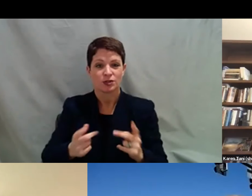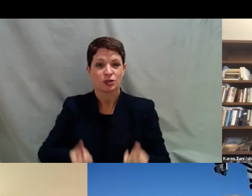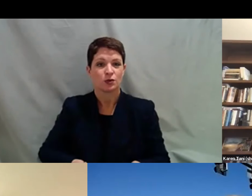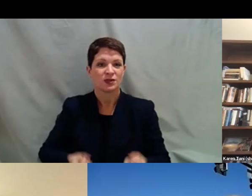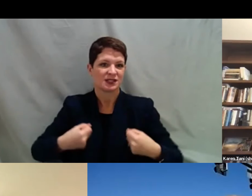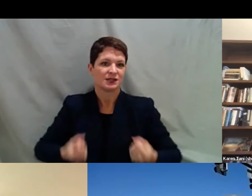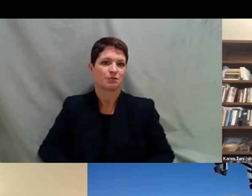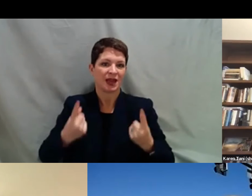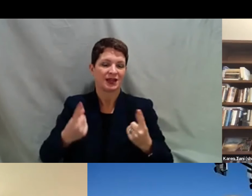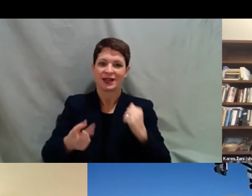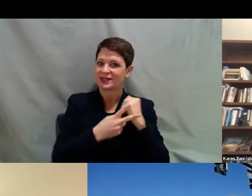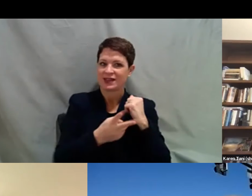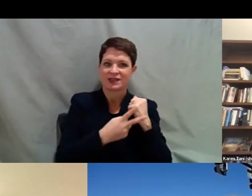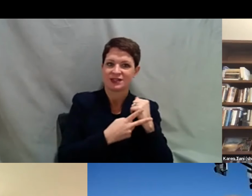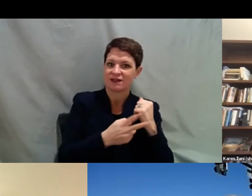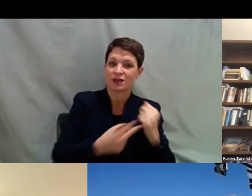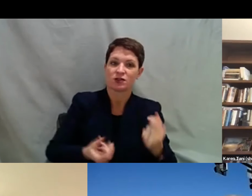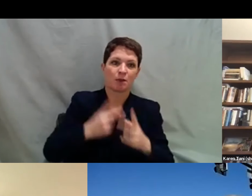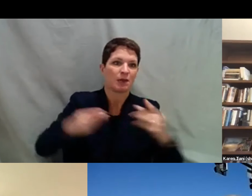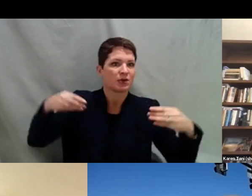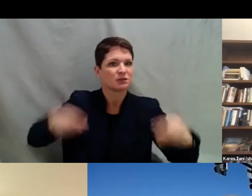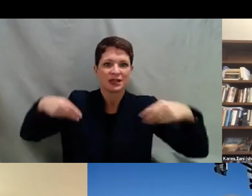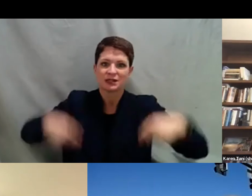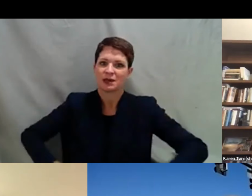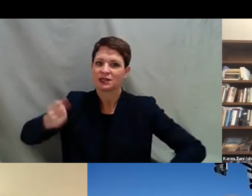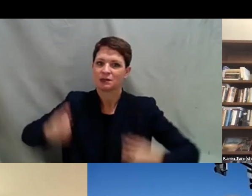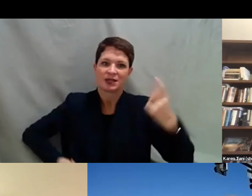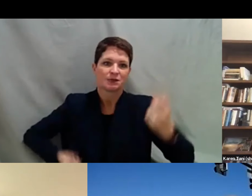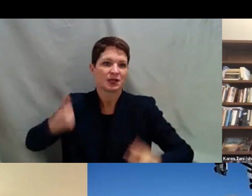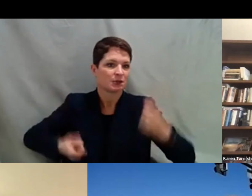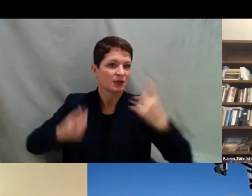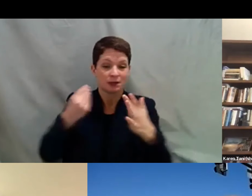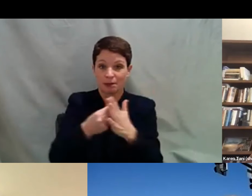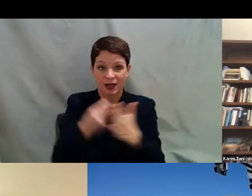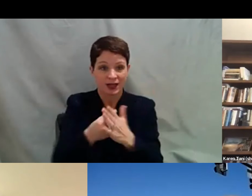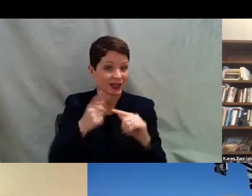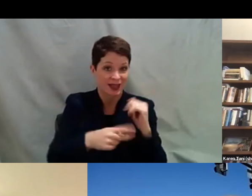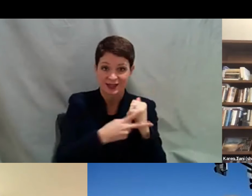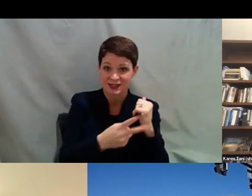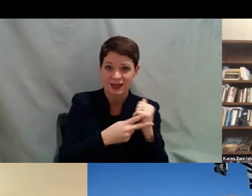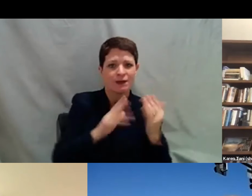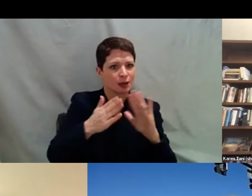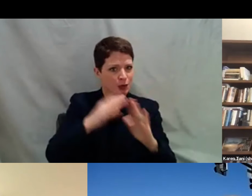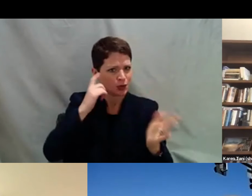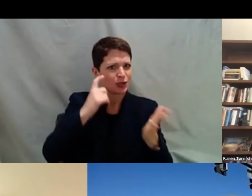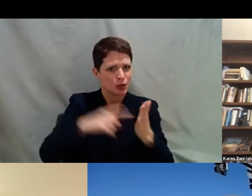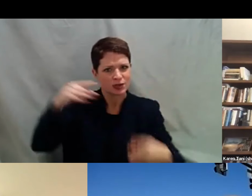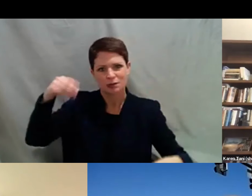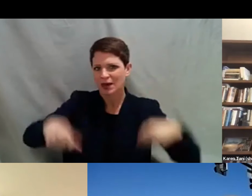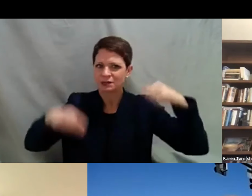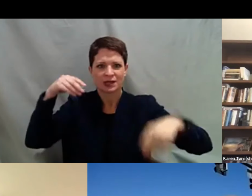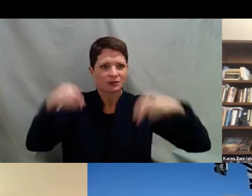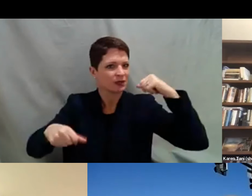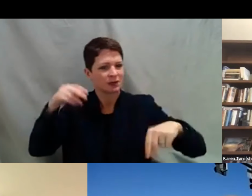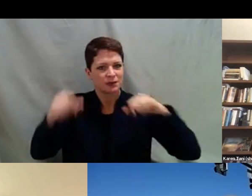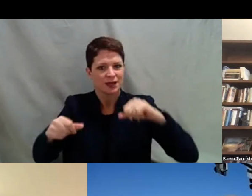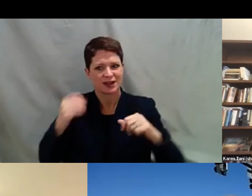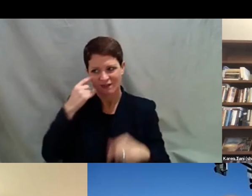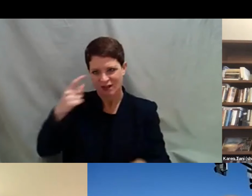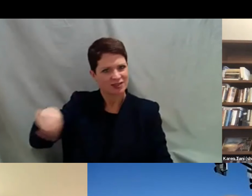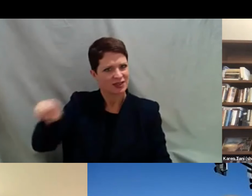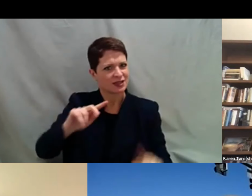So you have people spending money very, very quickly, and you have communities noticing this. And especially if these people,